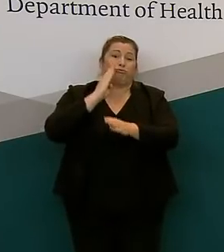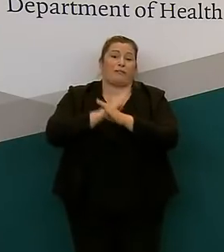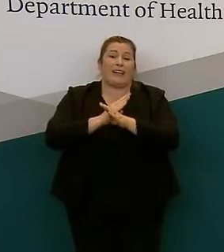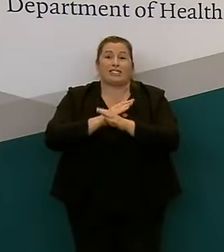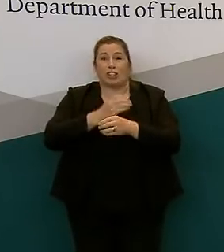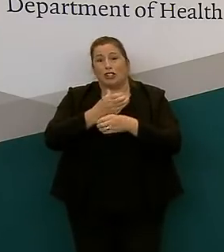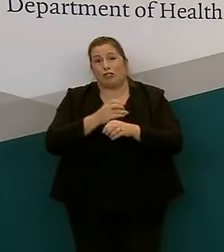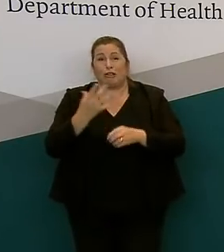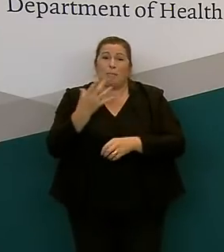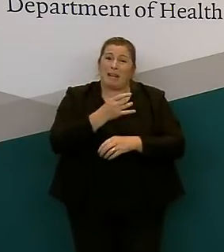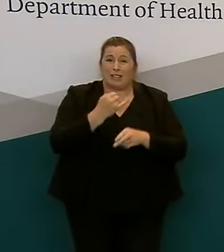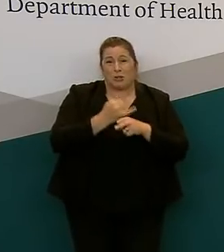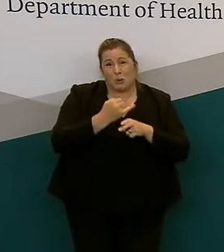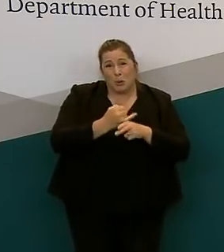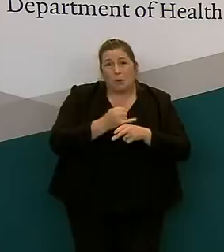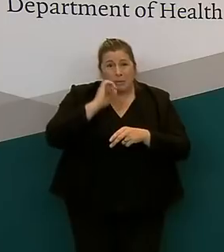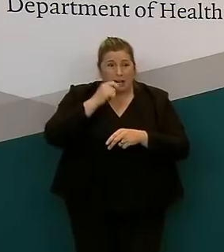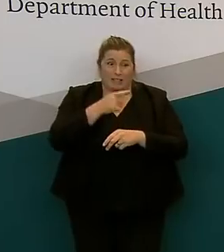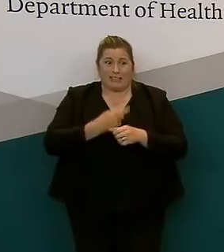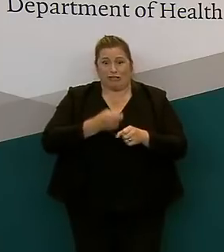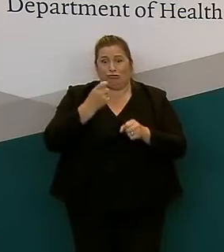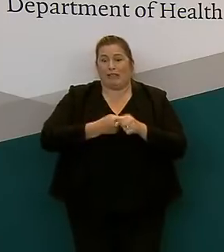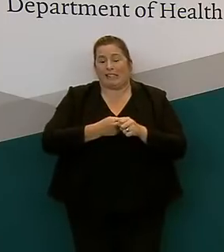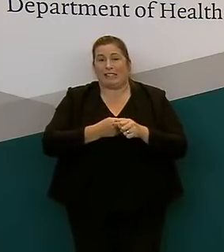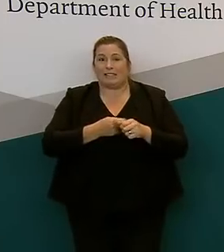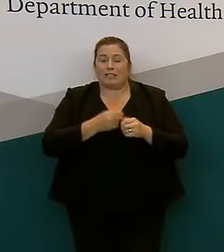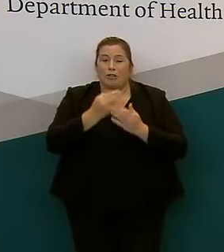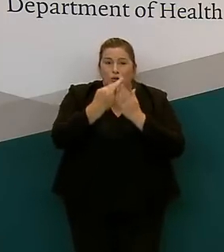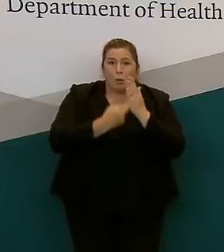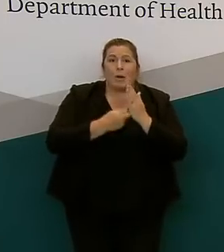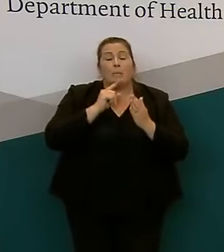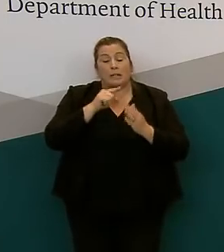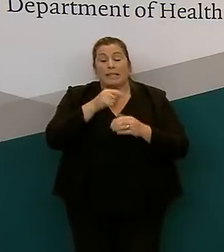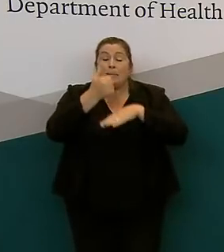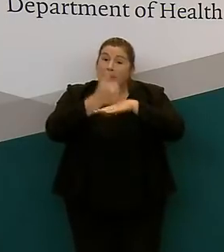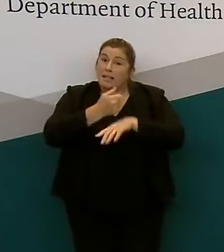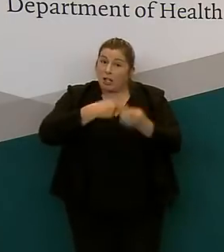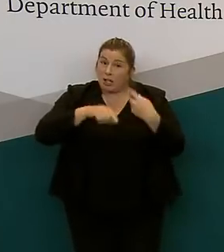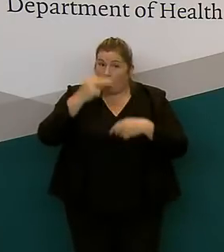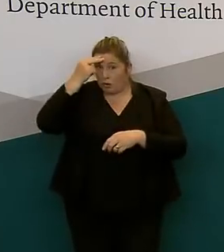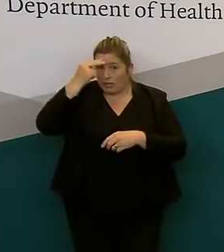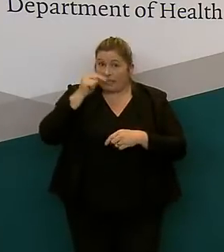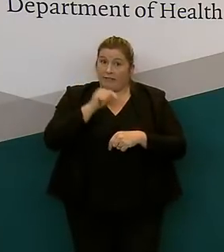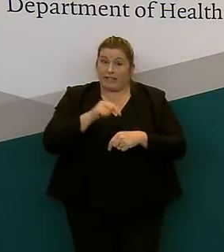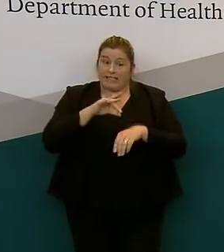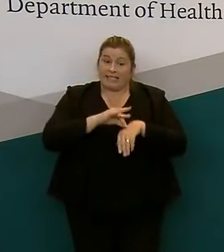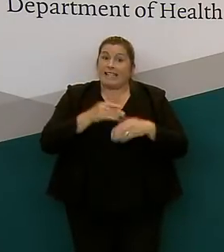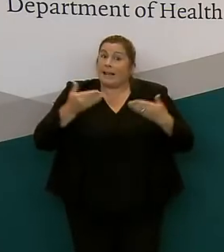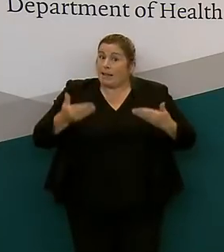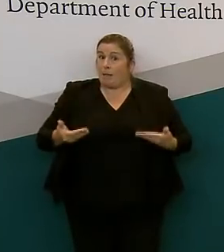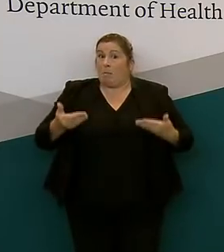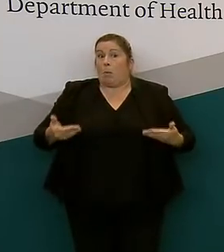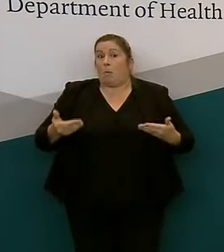based, again, on our evolving understanding of this disease, particularly in children. But again,